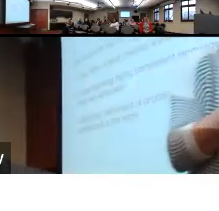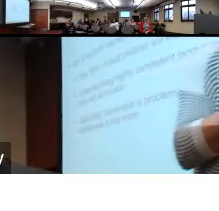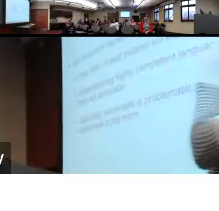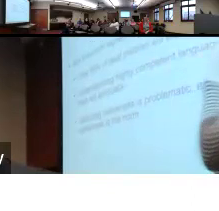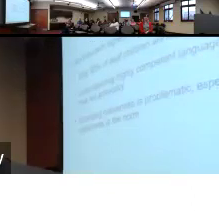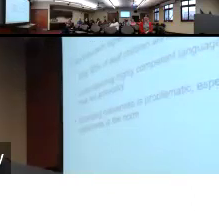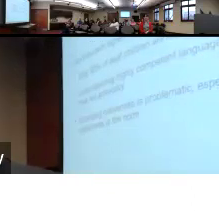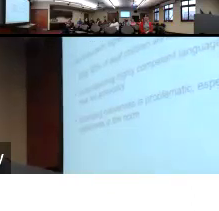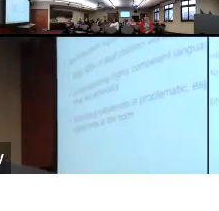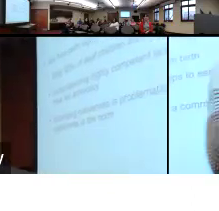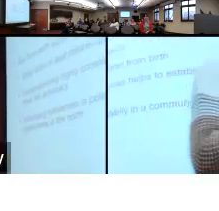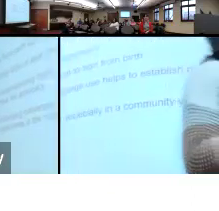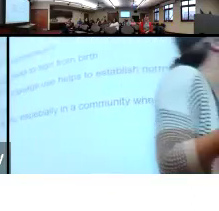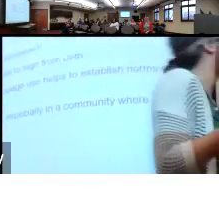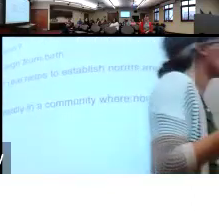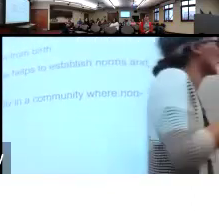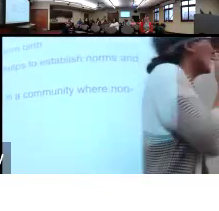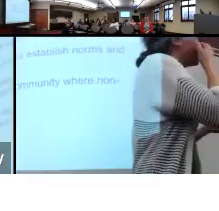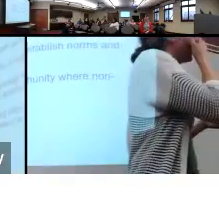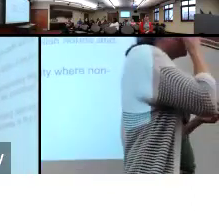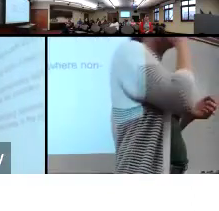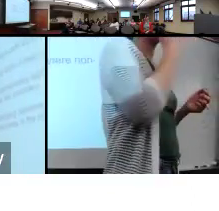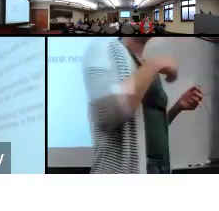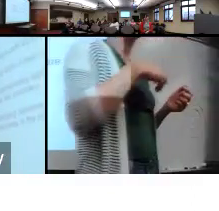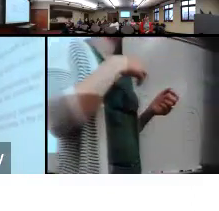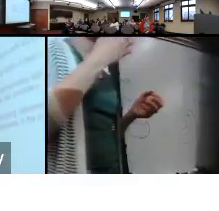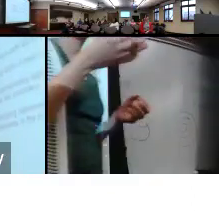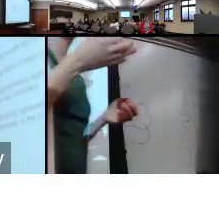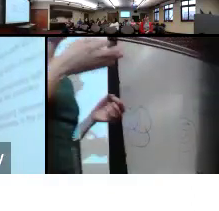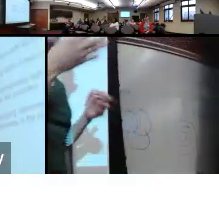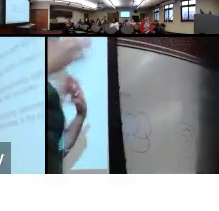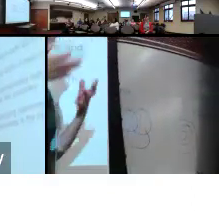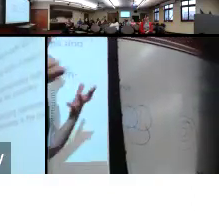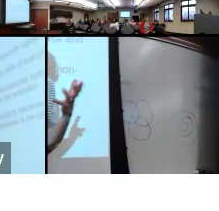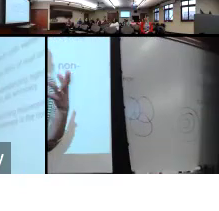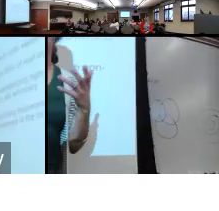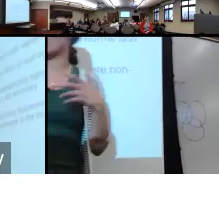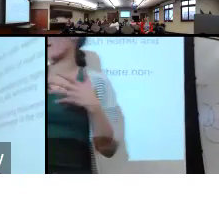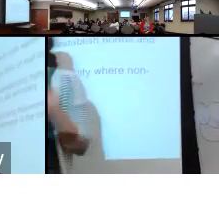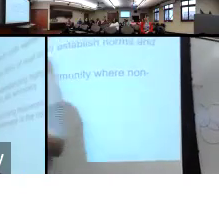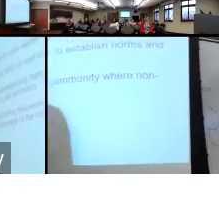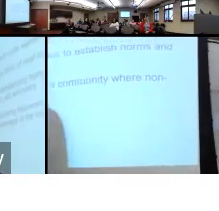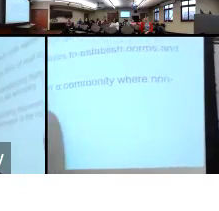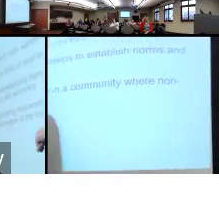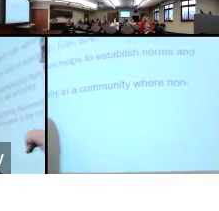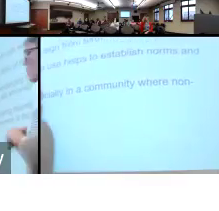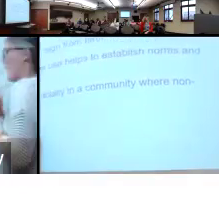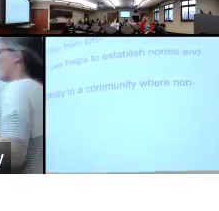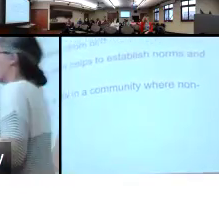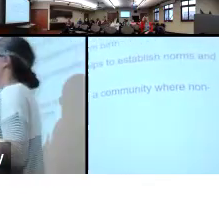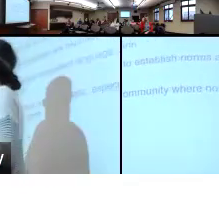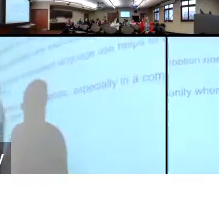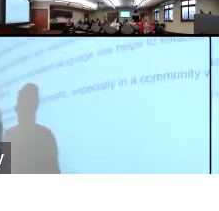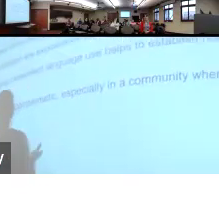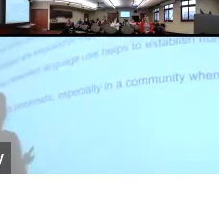be considered native signers by most standards. So is it really the best comparison to compare them to